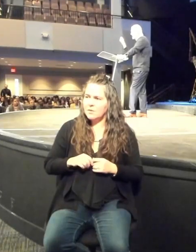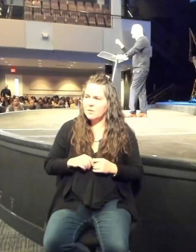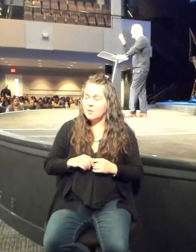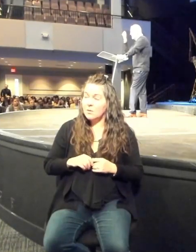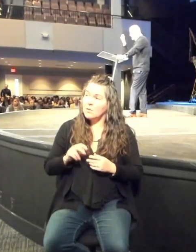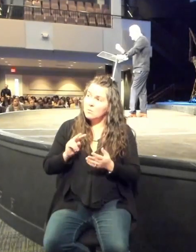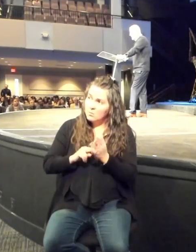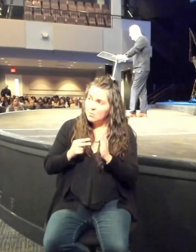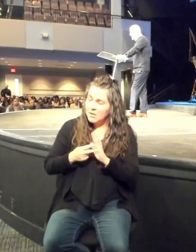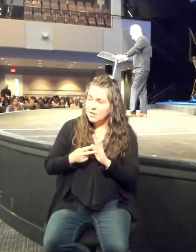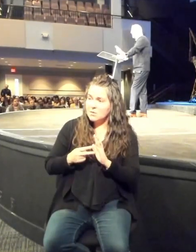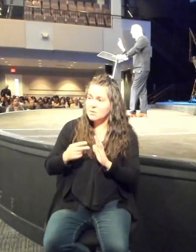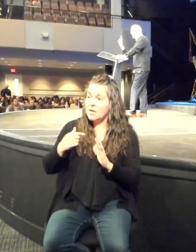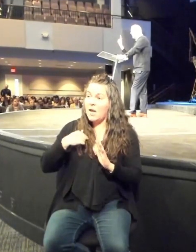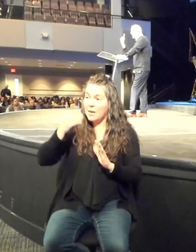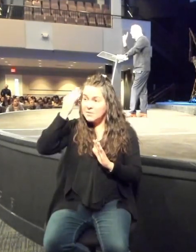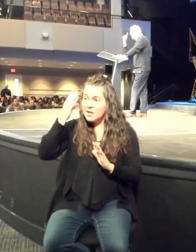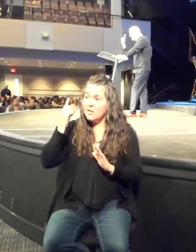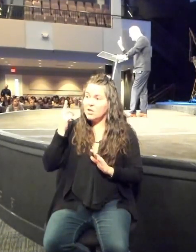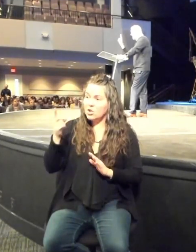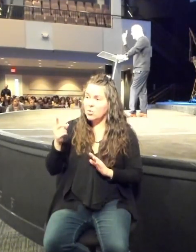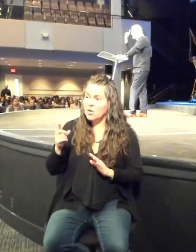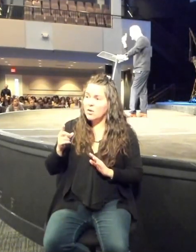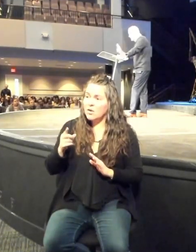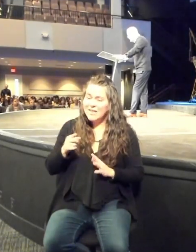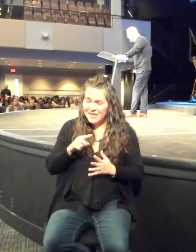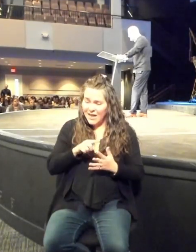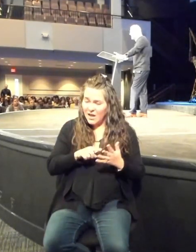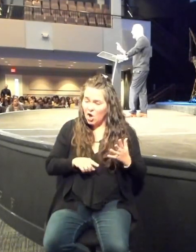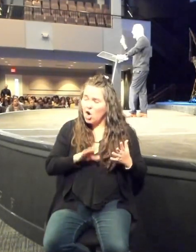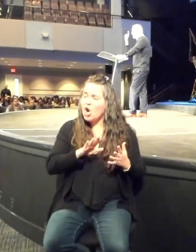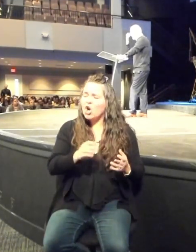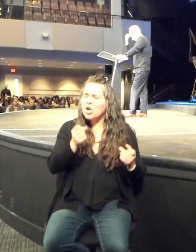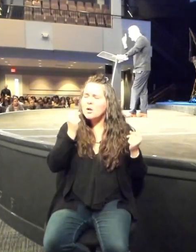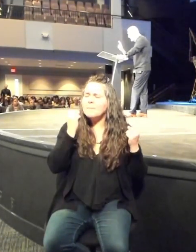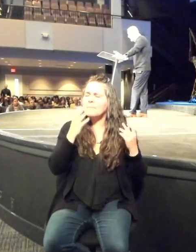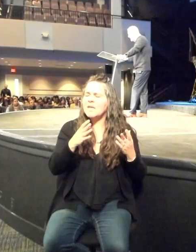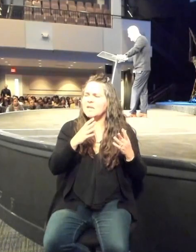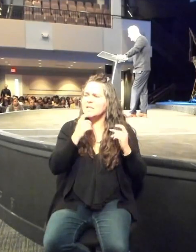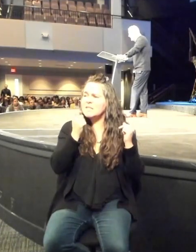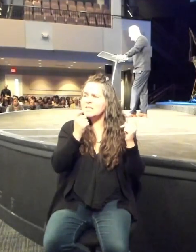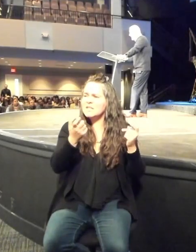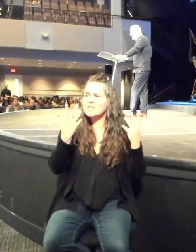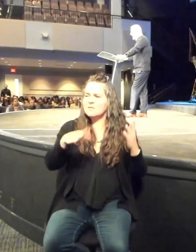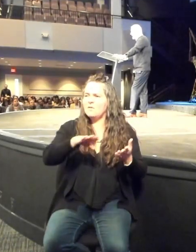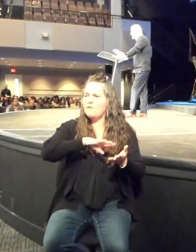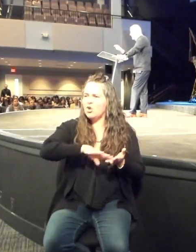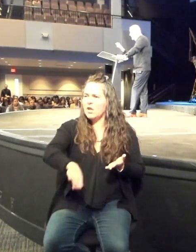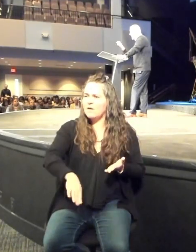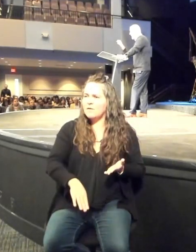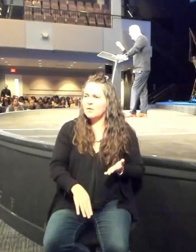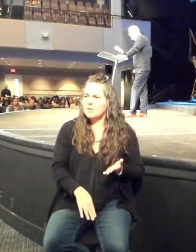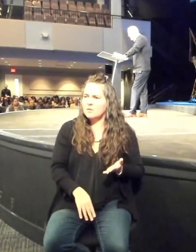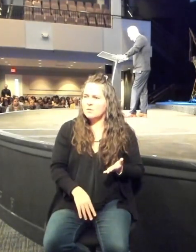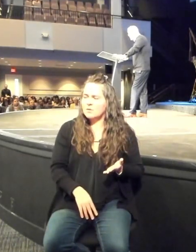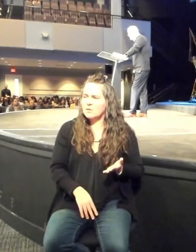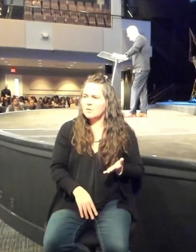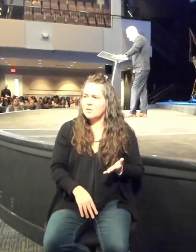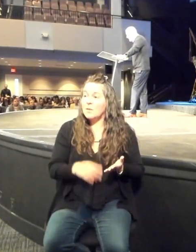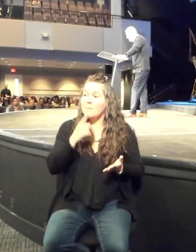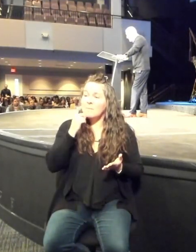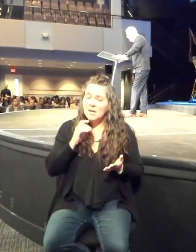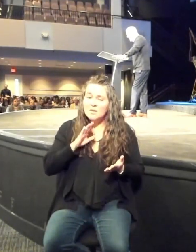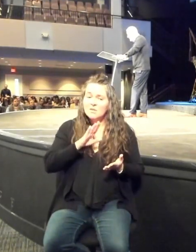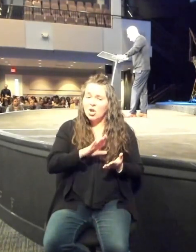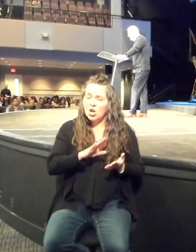I tell you, her many sins have been forgiven, as her great love has